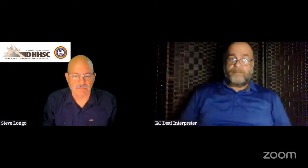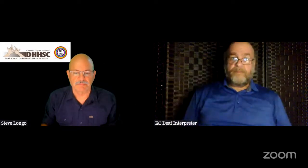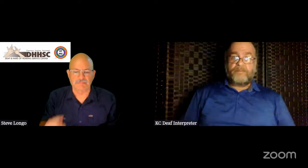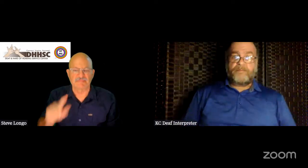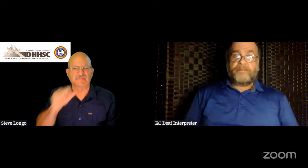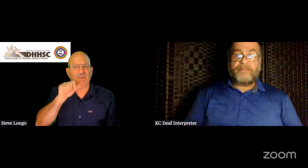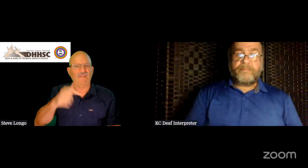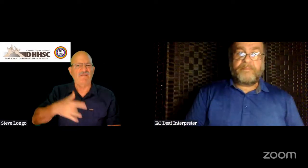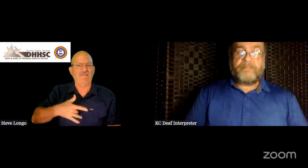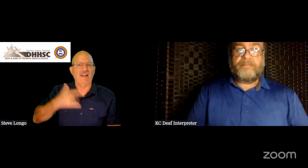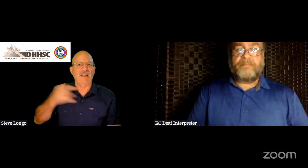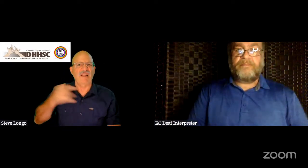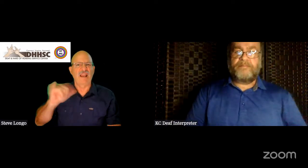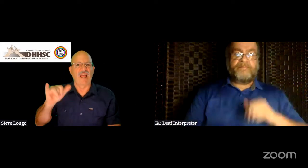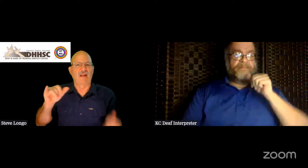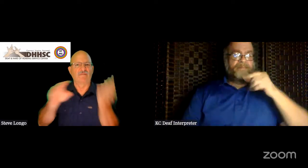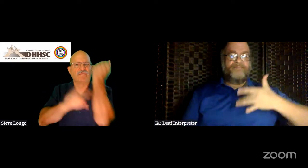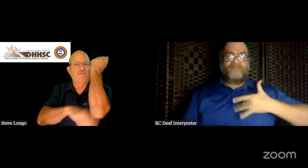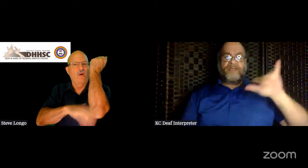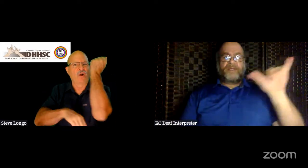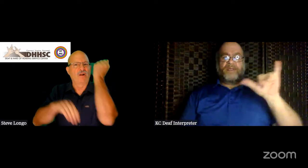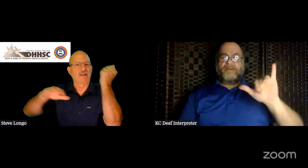fall now,